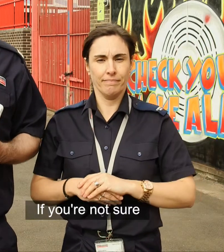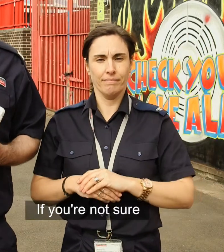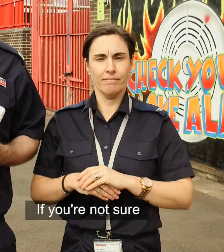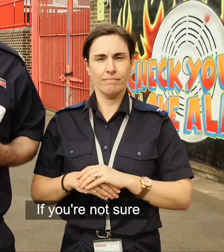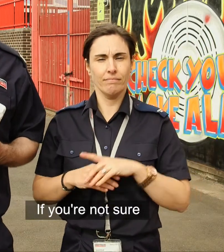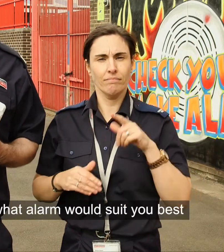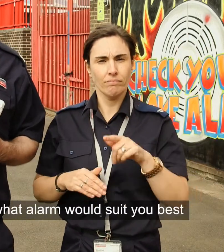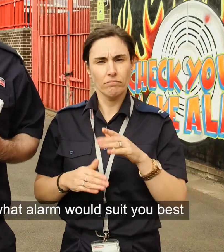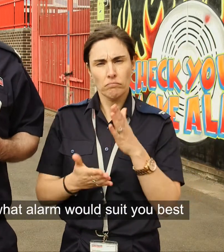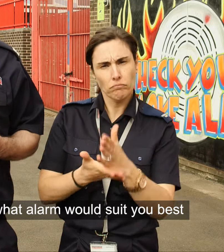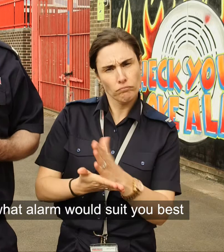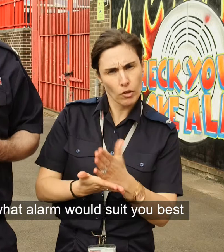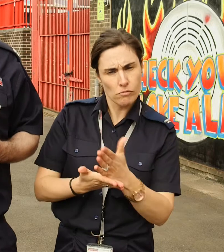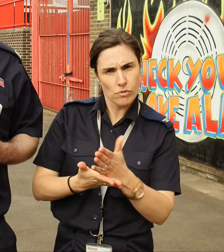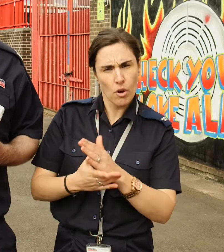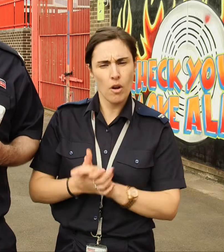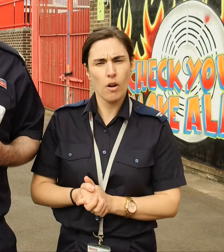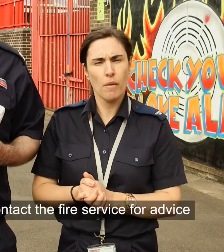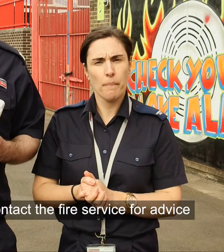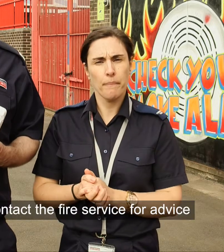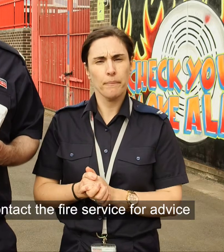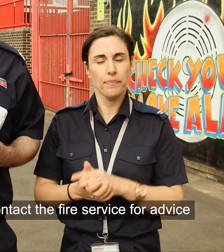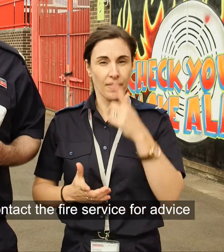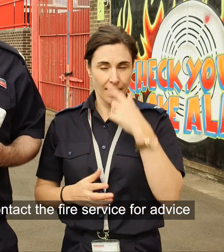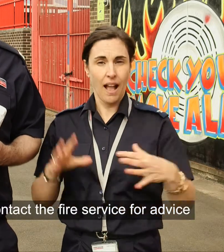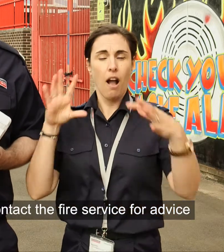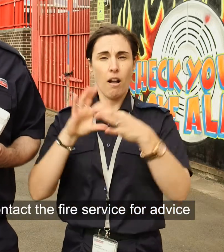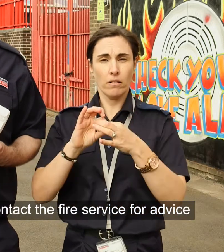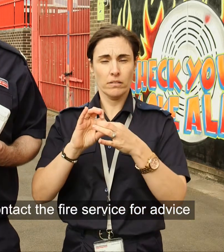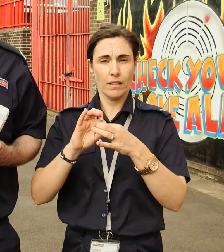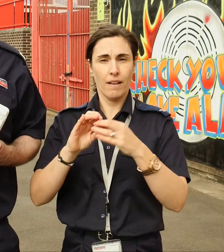If you're not sure what alarm would suit you best, contact